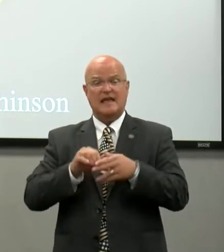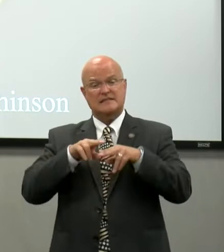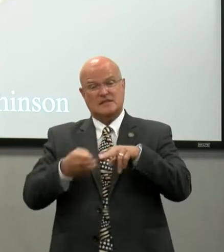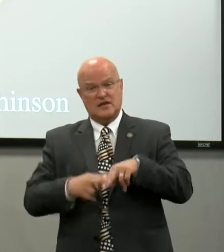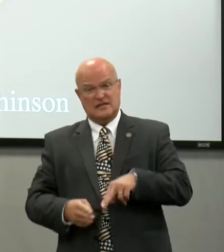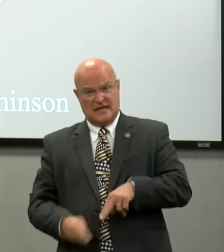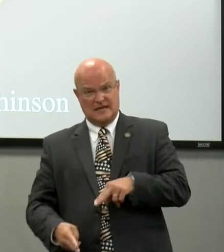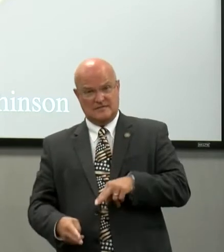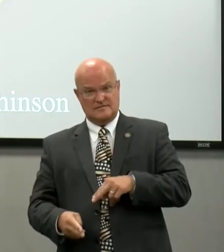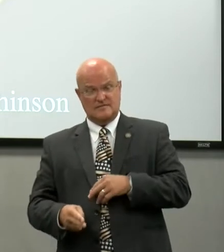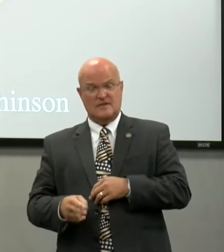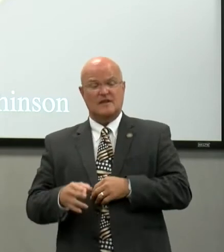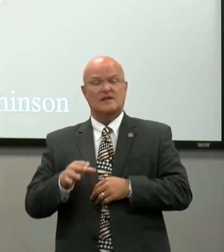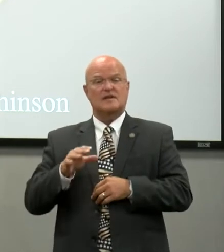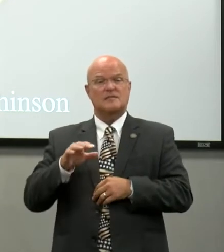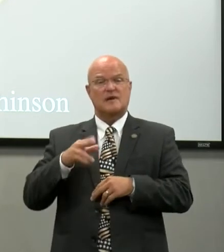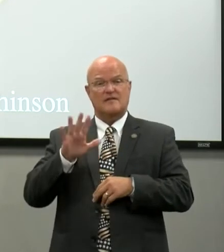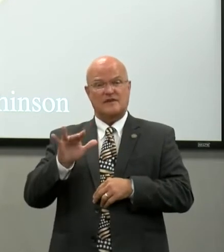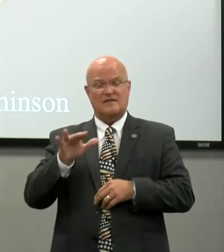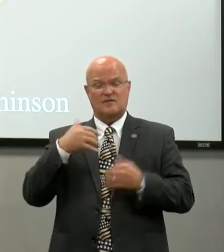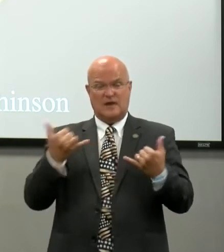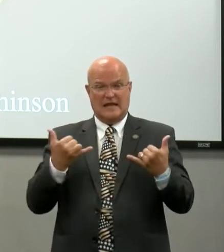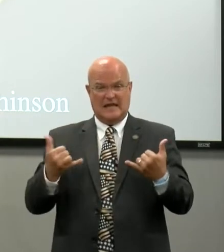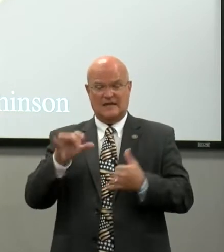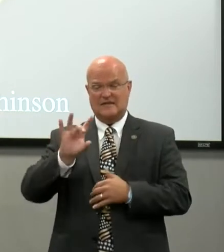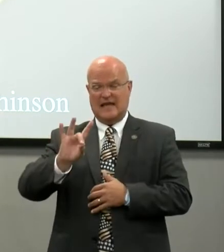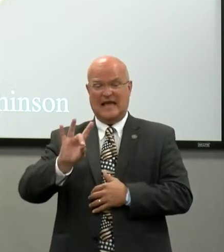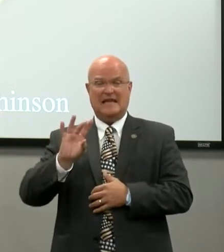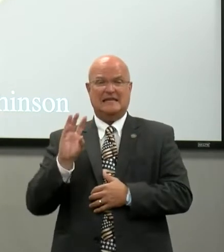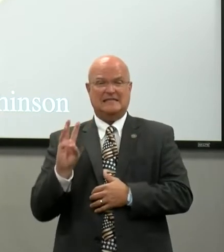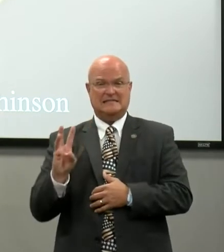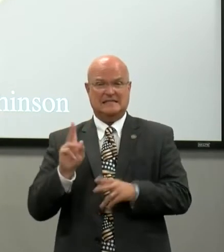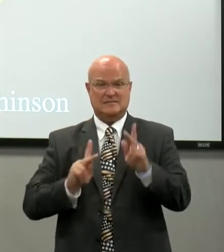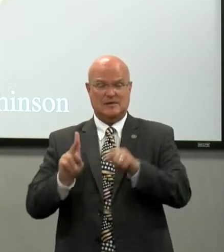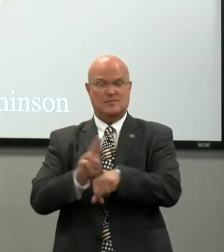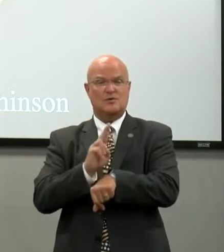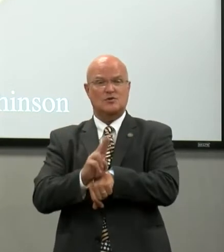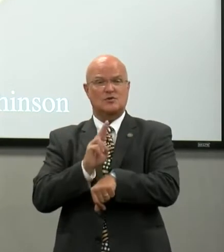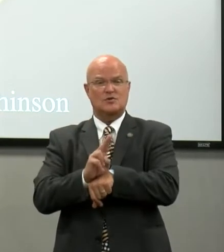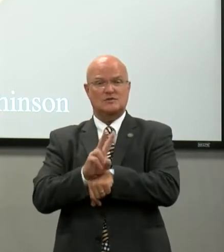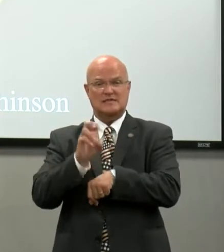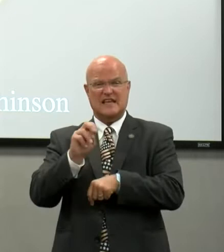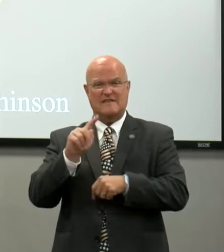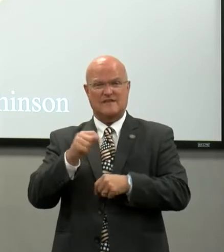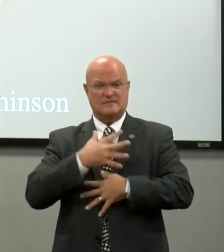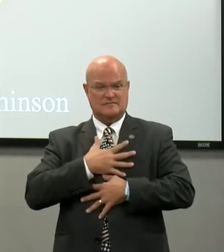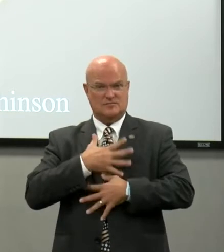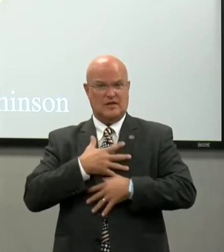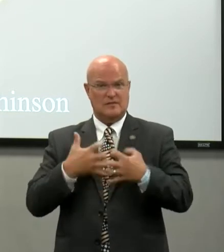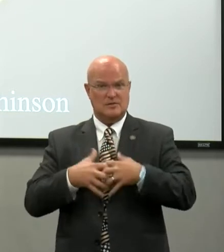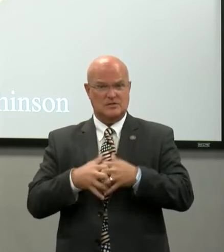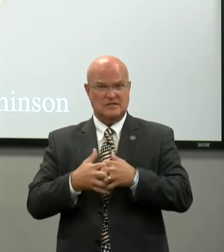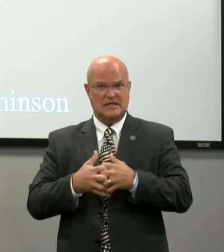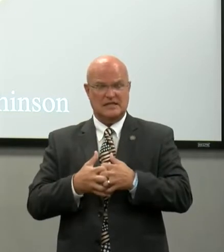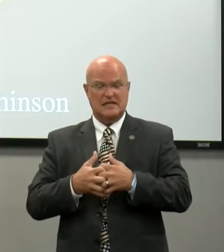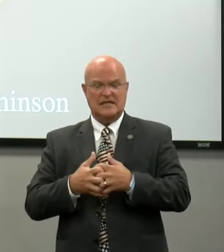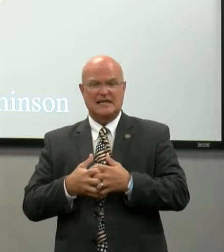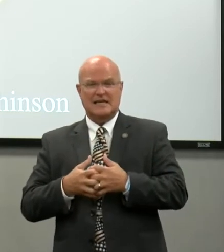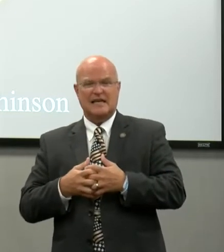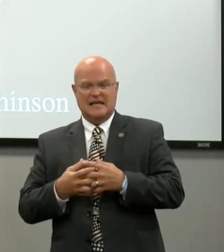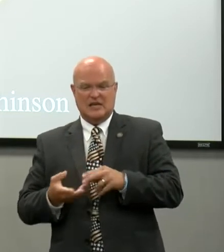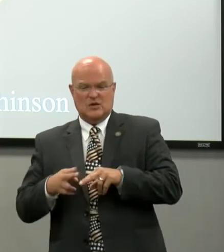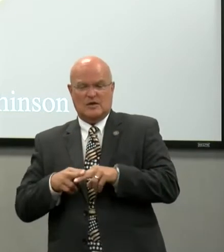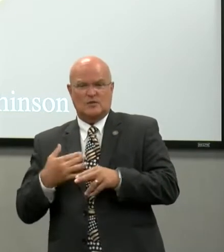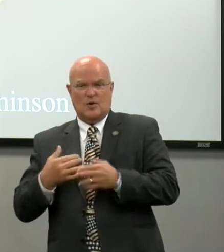by 5 individuals, and we have 86 individuals using a ventilator, which is a further decrease and increases our reserve